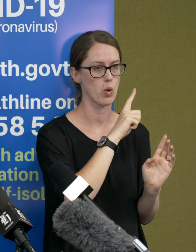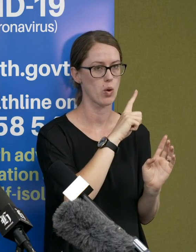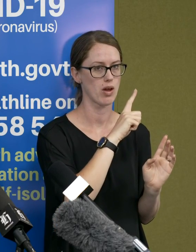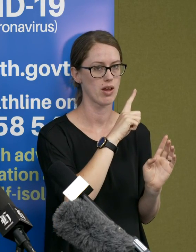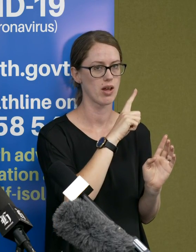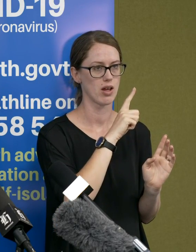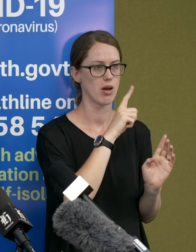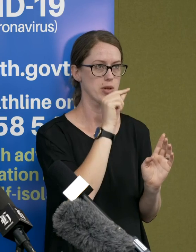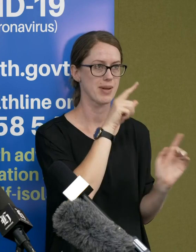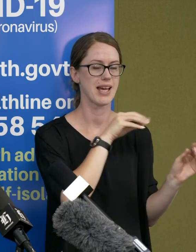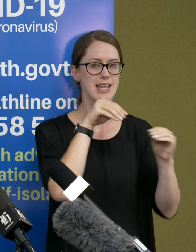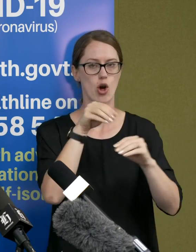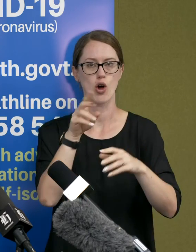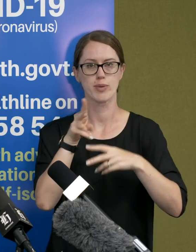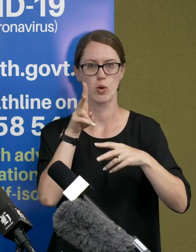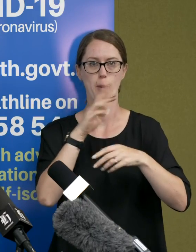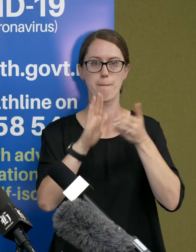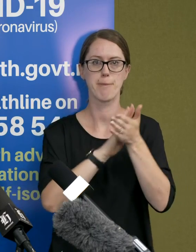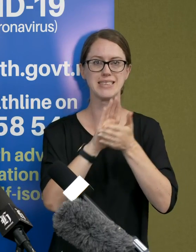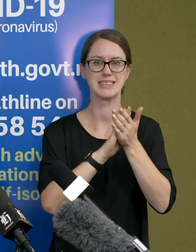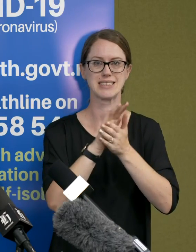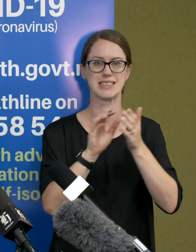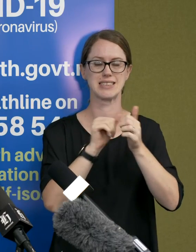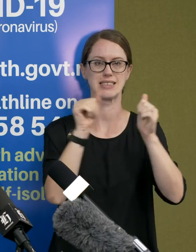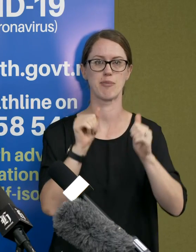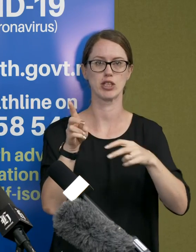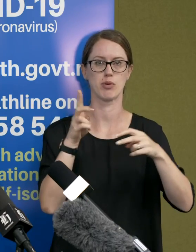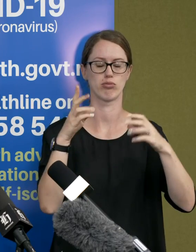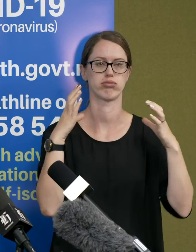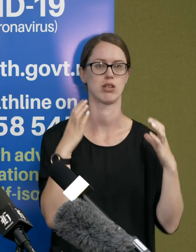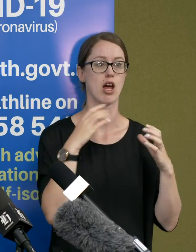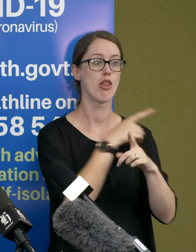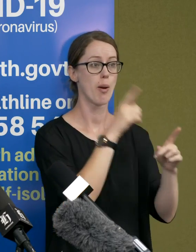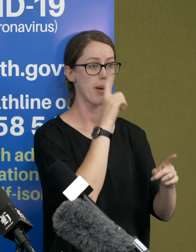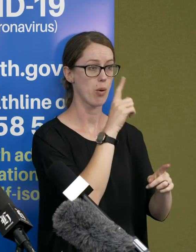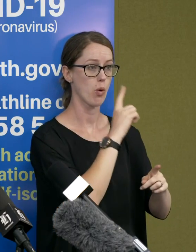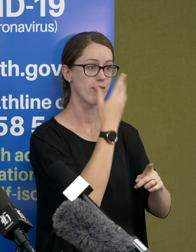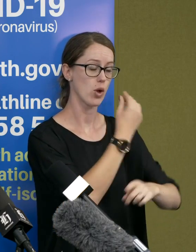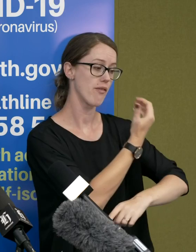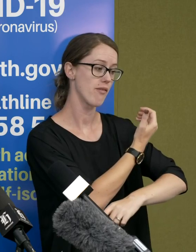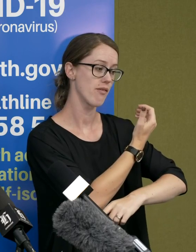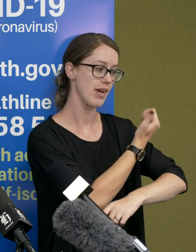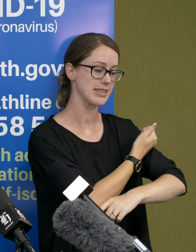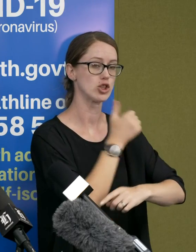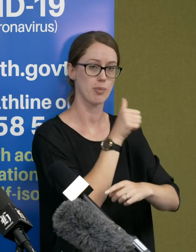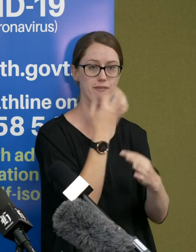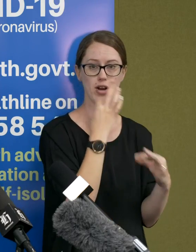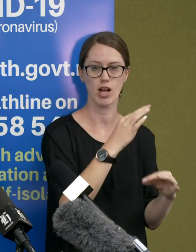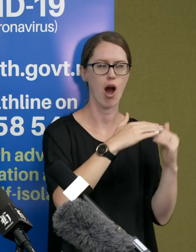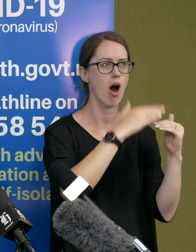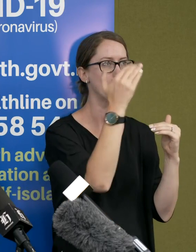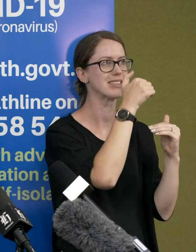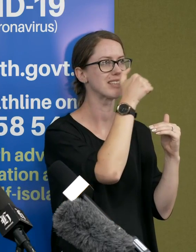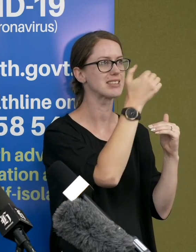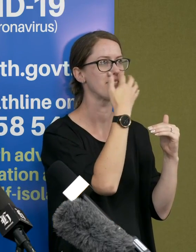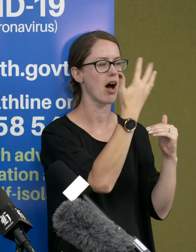likely to end up in hospital and put pressure on the system. So these are the people for whom flu vaccine is publicly funded, over